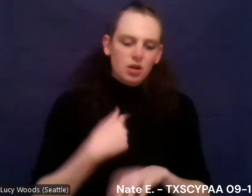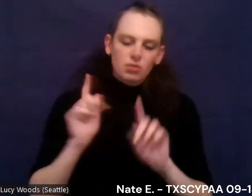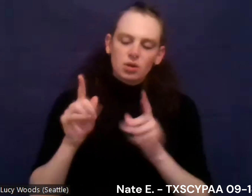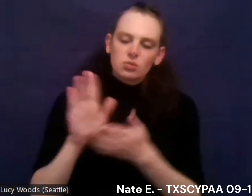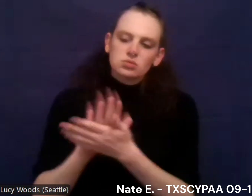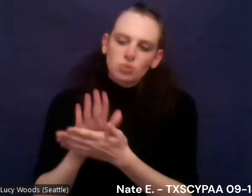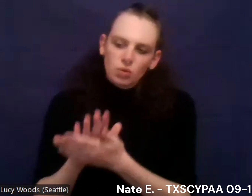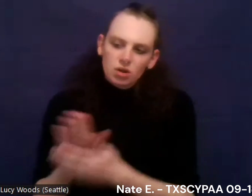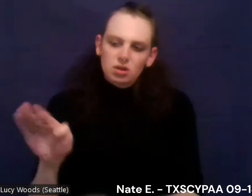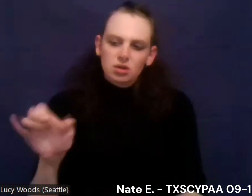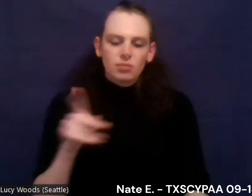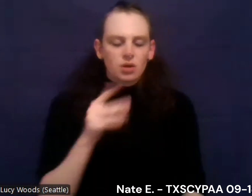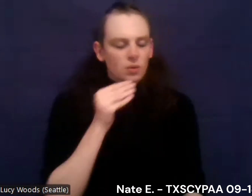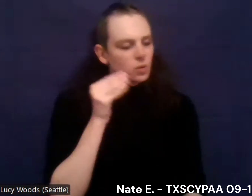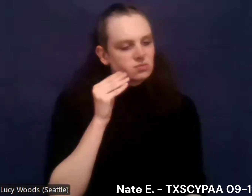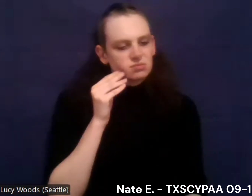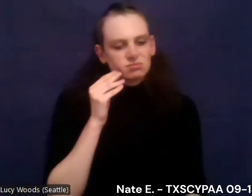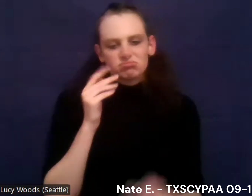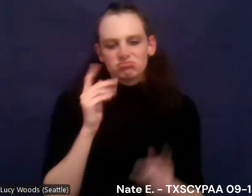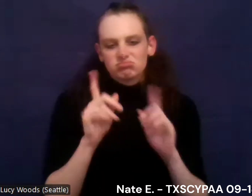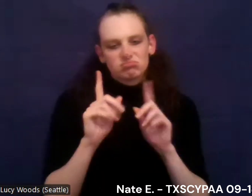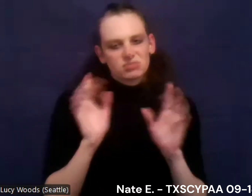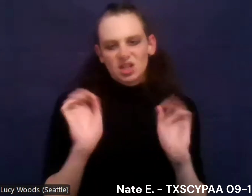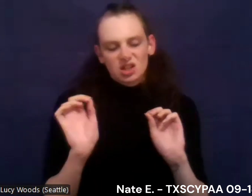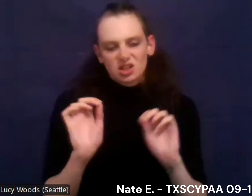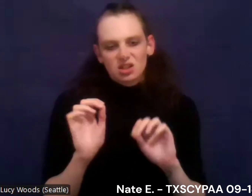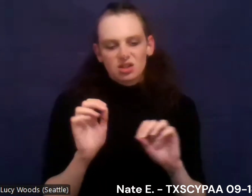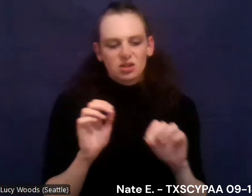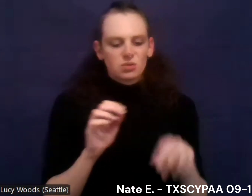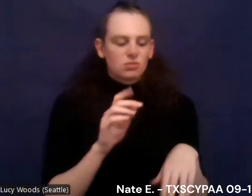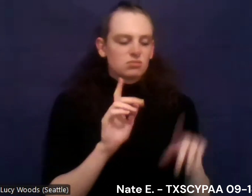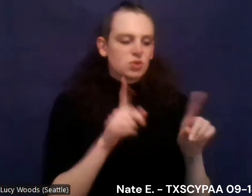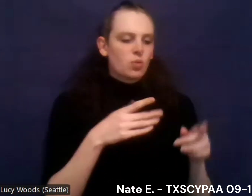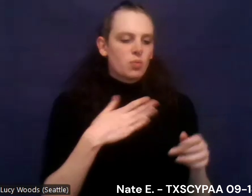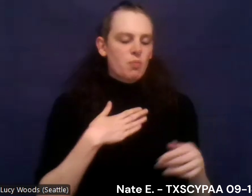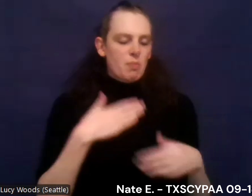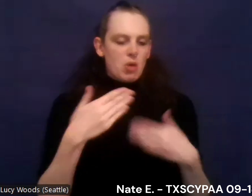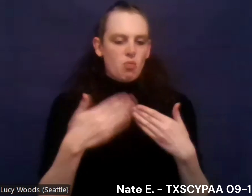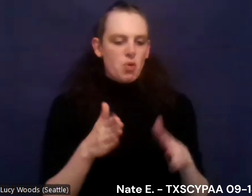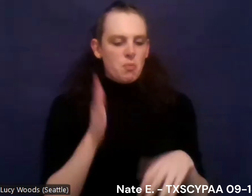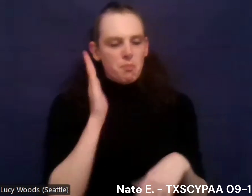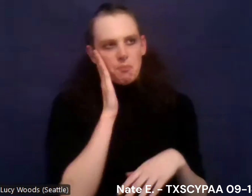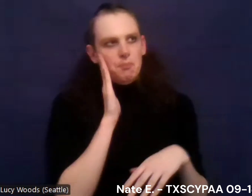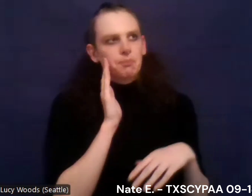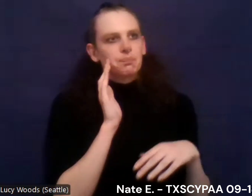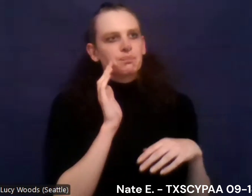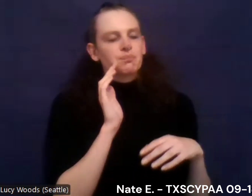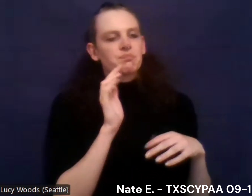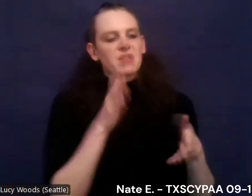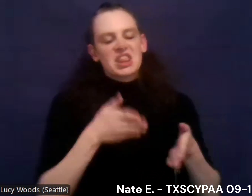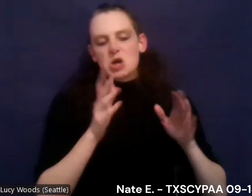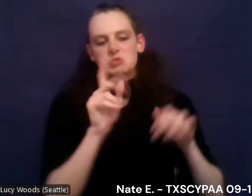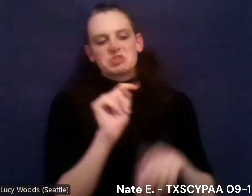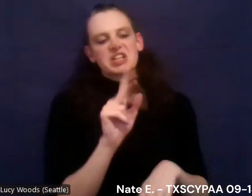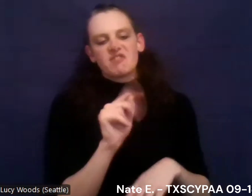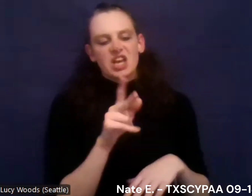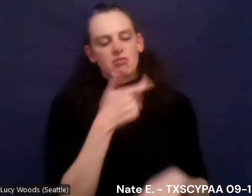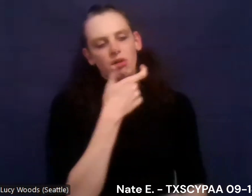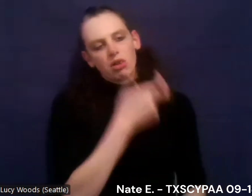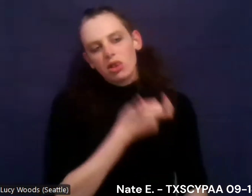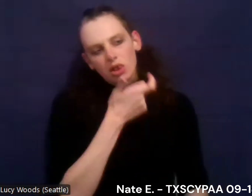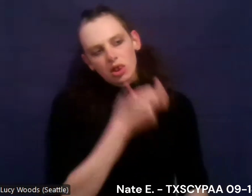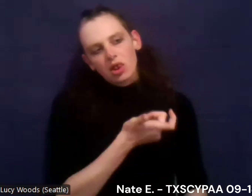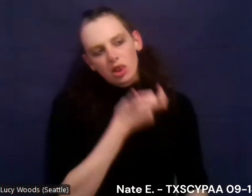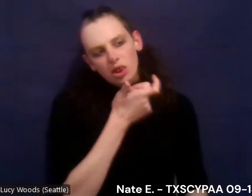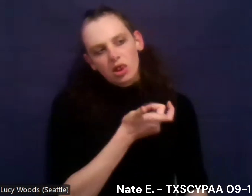really talk to anyone. Go in my room and let TV kind of do the parenting. Um, yeah, anyway, Harry Potter,